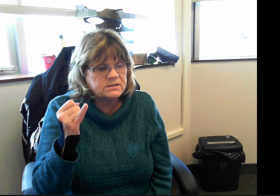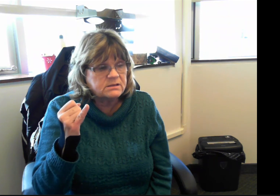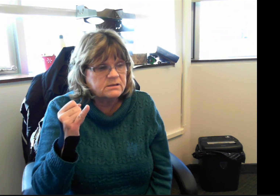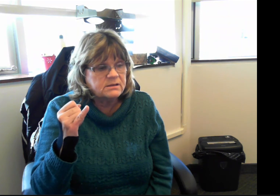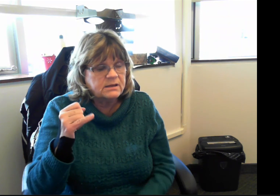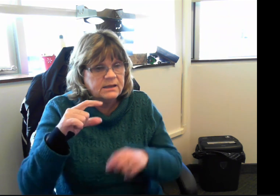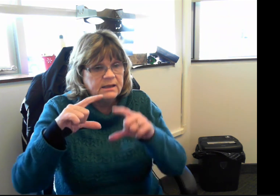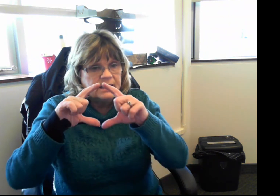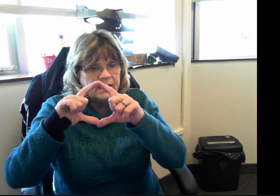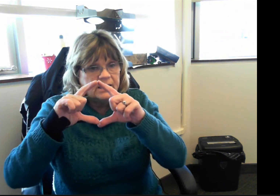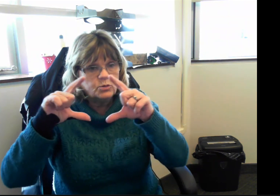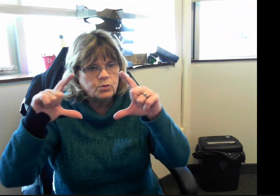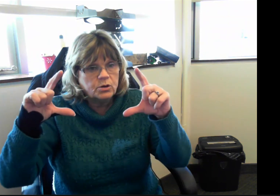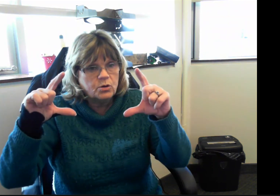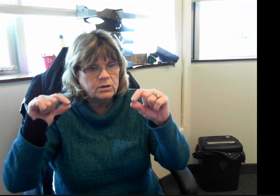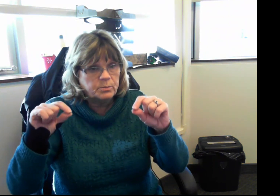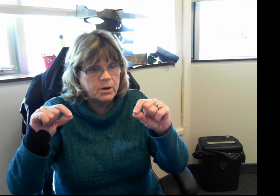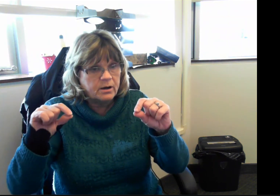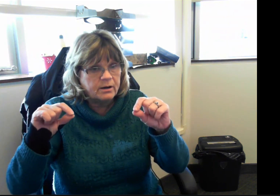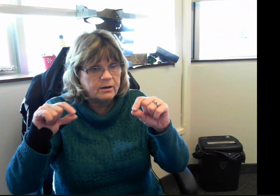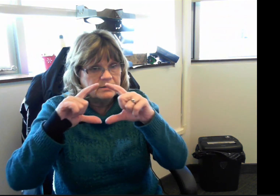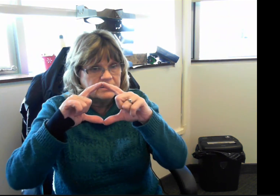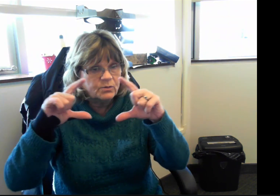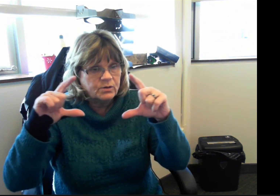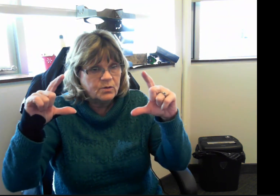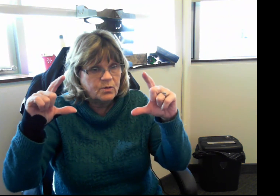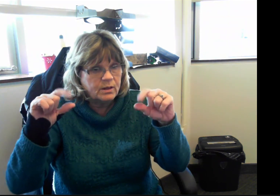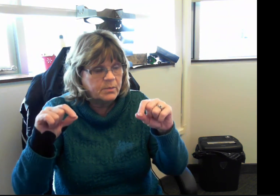juice, and granola bar.